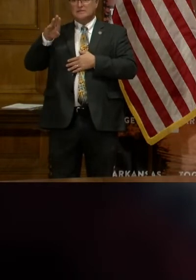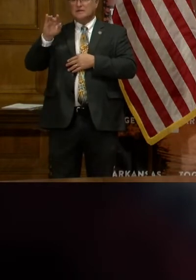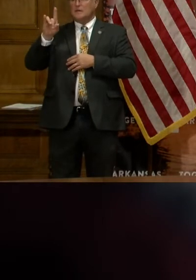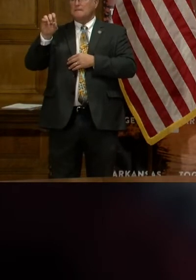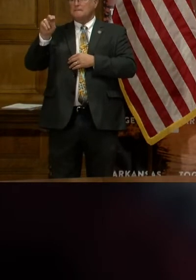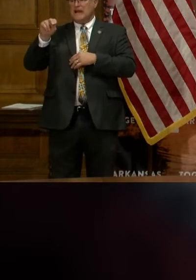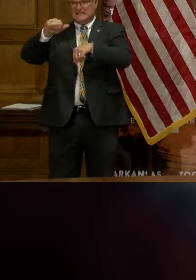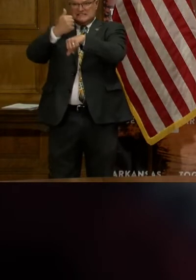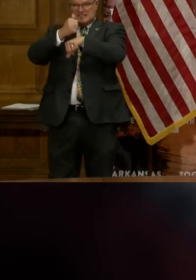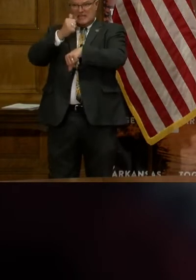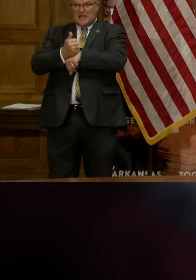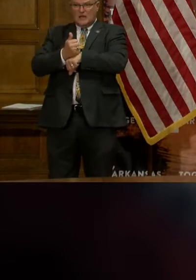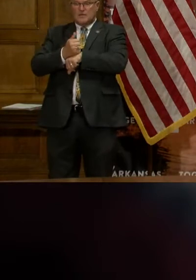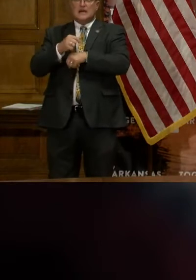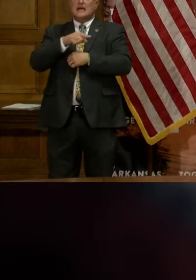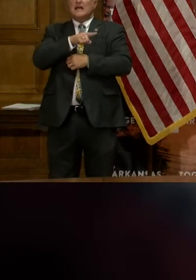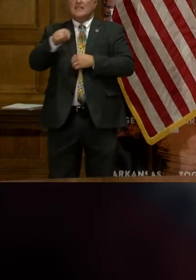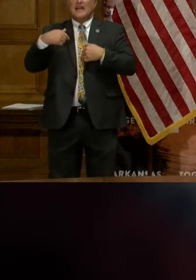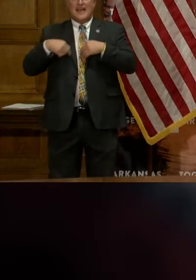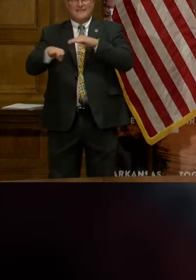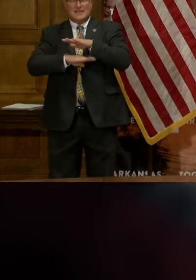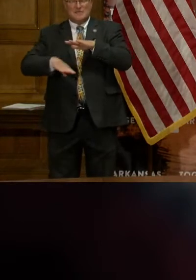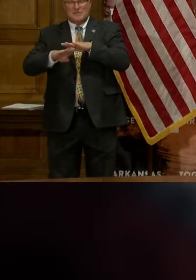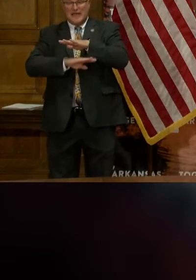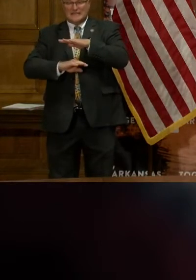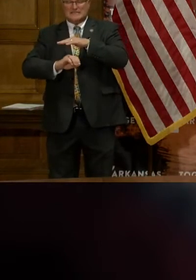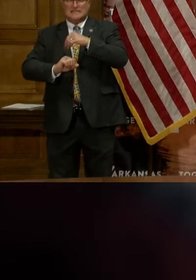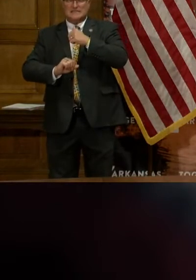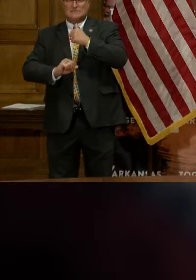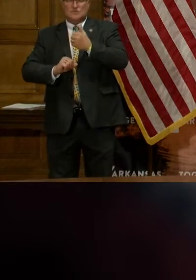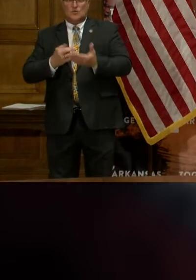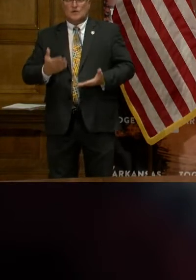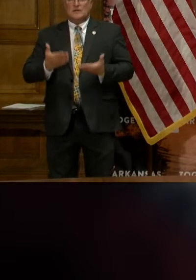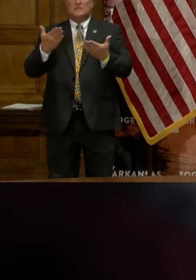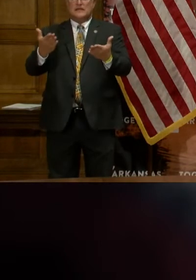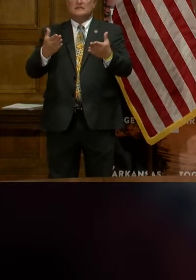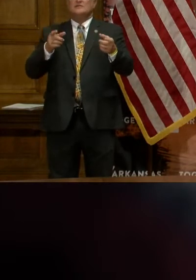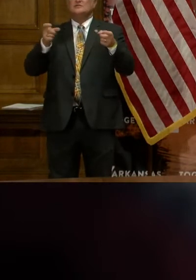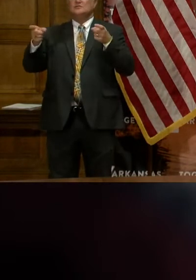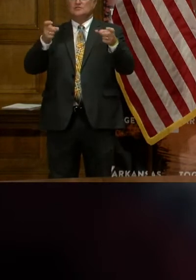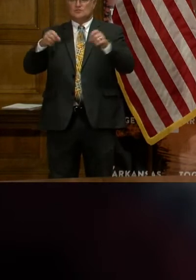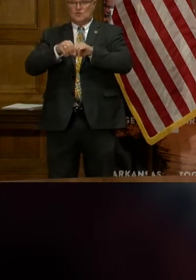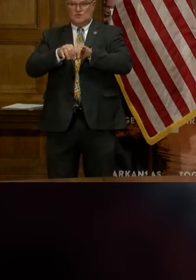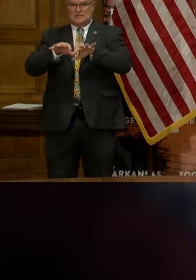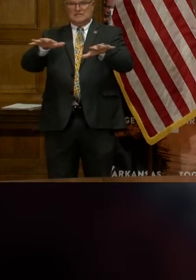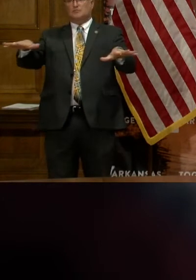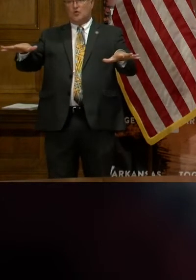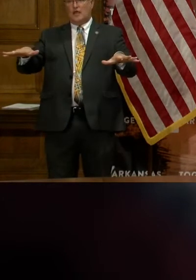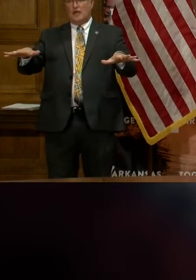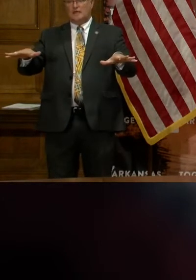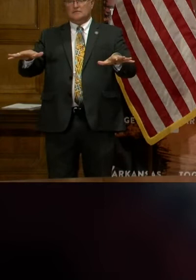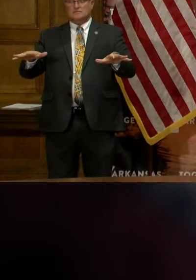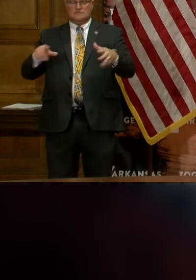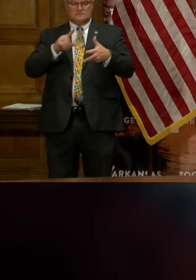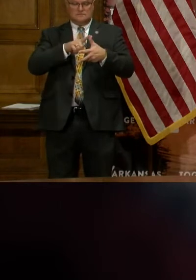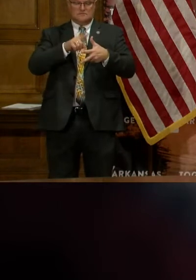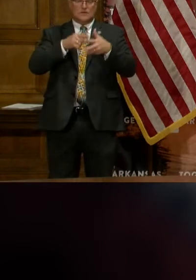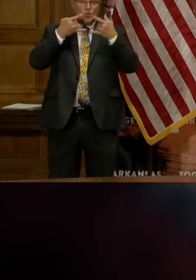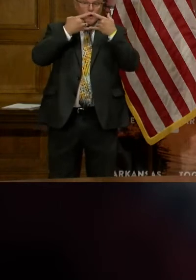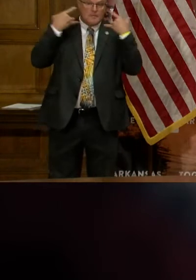is setting up, they have the basic fundamental recommendations to control the spread is to wear a